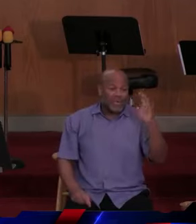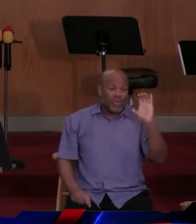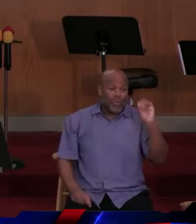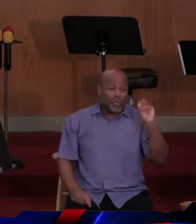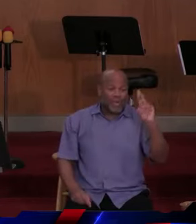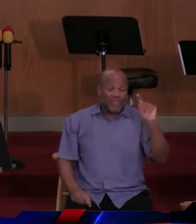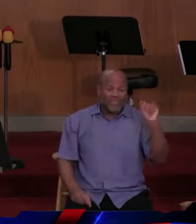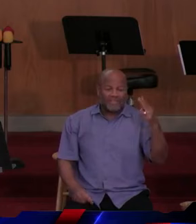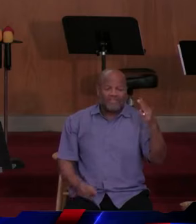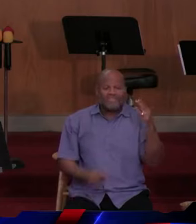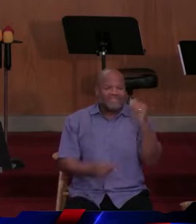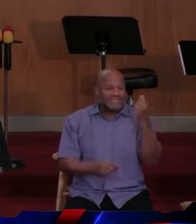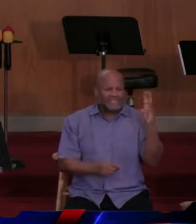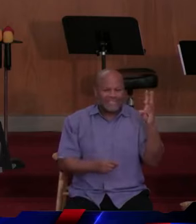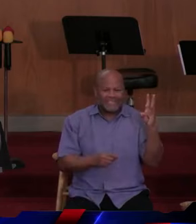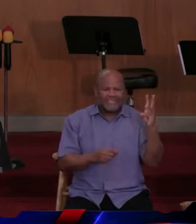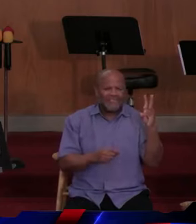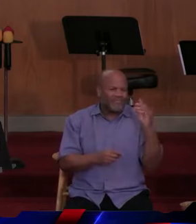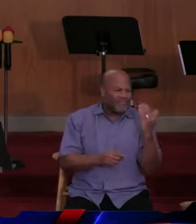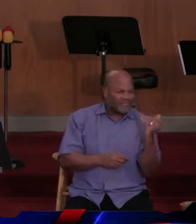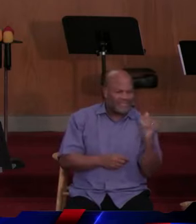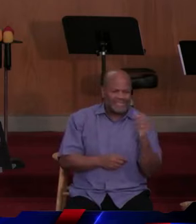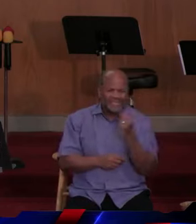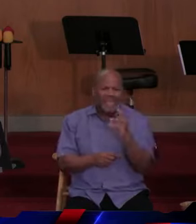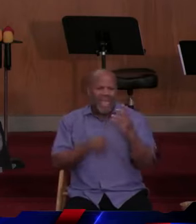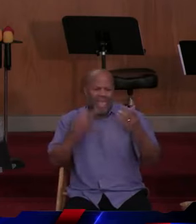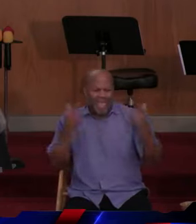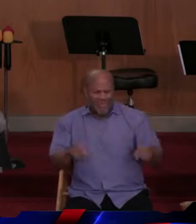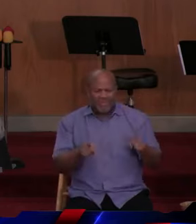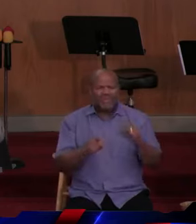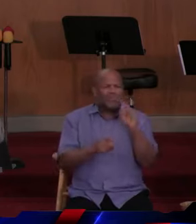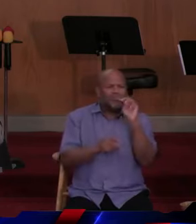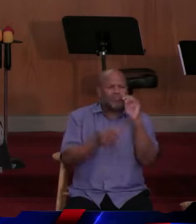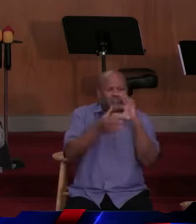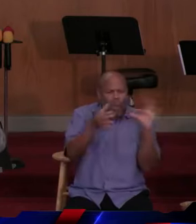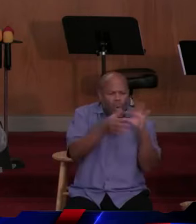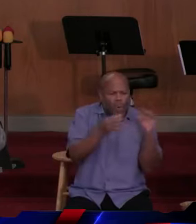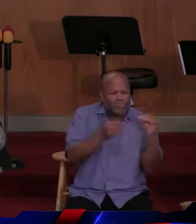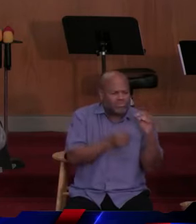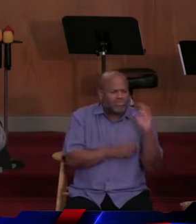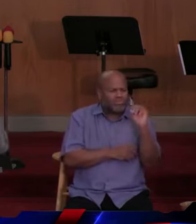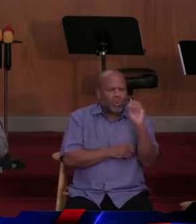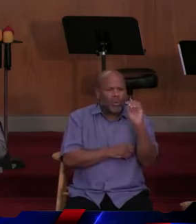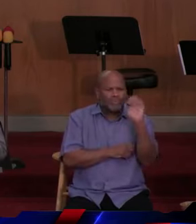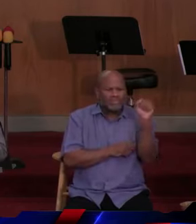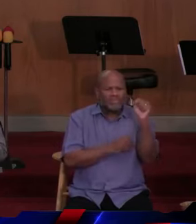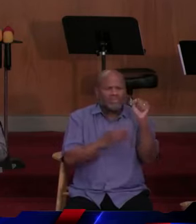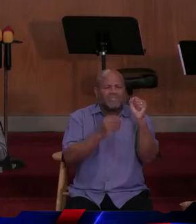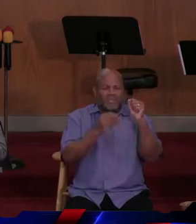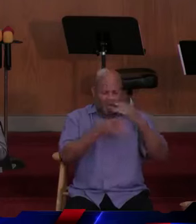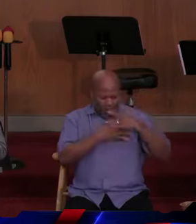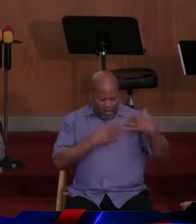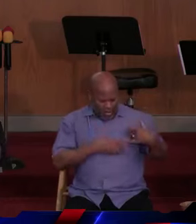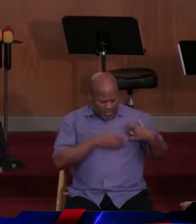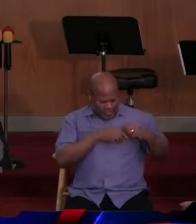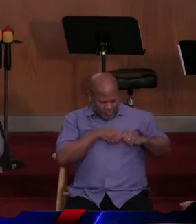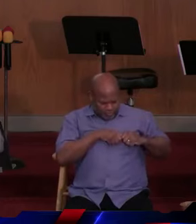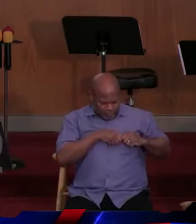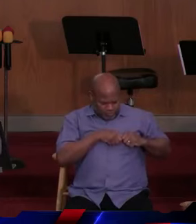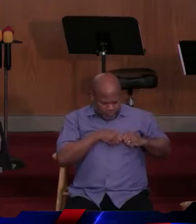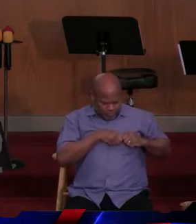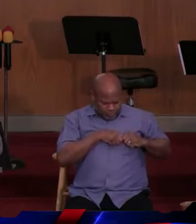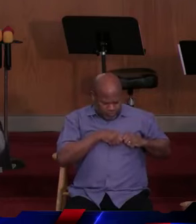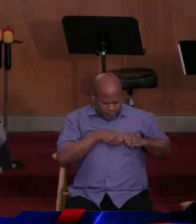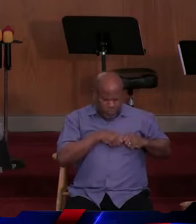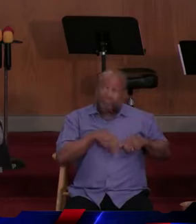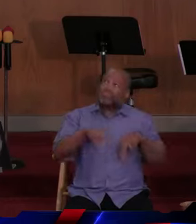16. Yes, to this day, whenever Moses is read, a veil lies over their, watch this, hearts. But when one